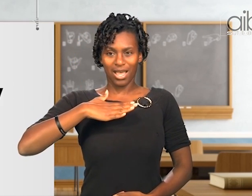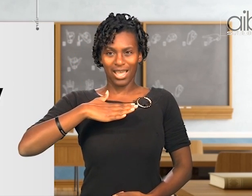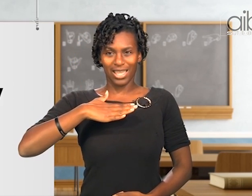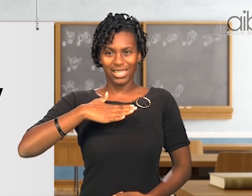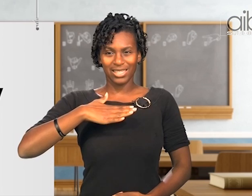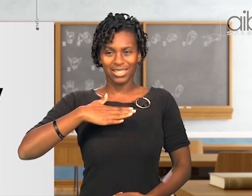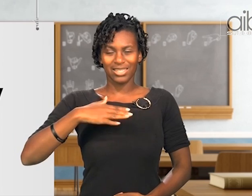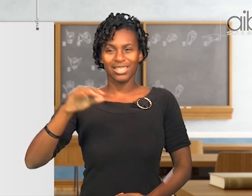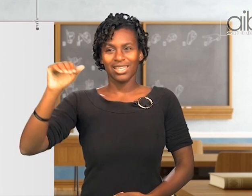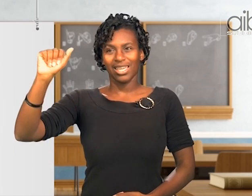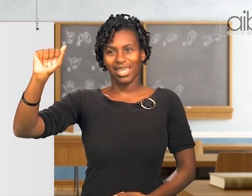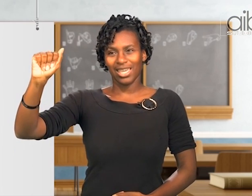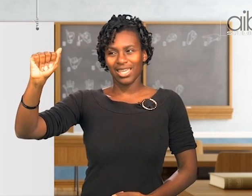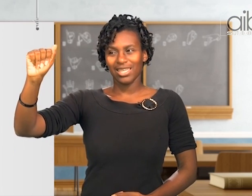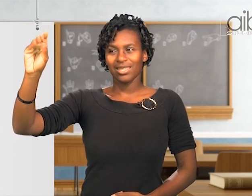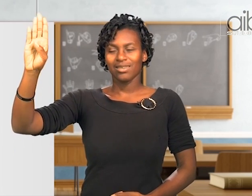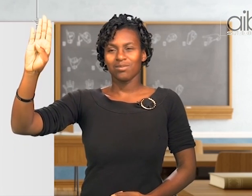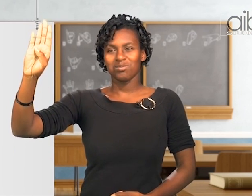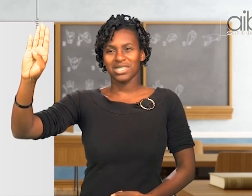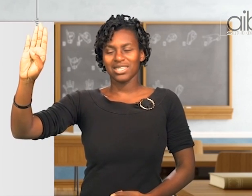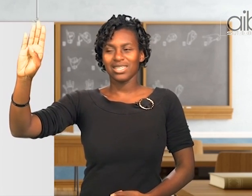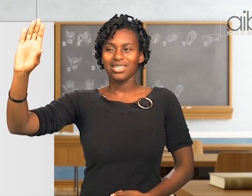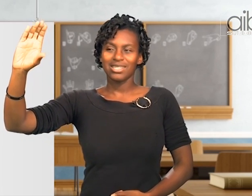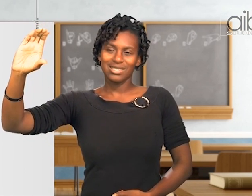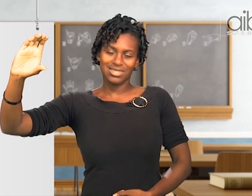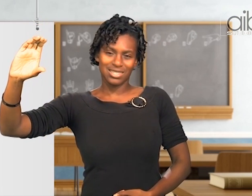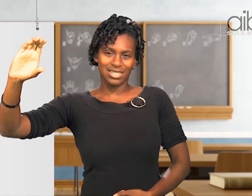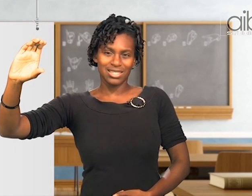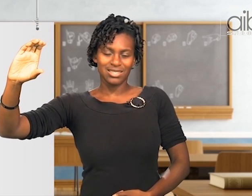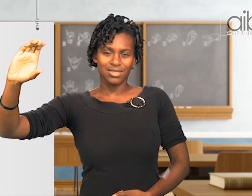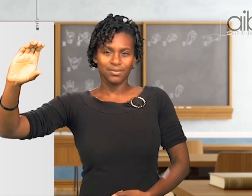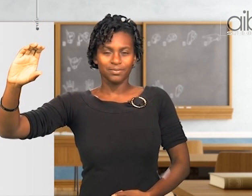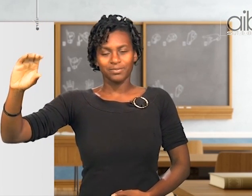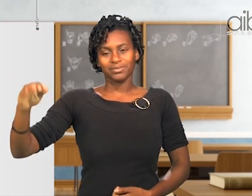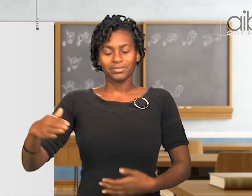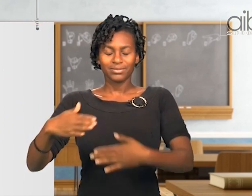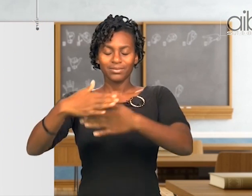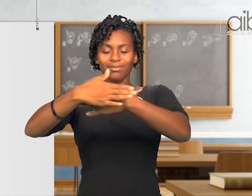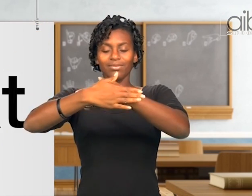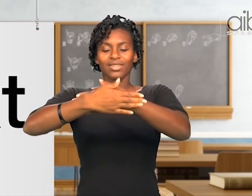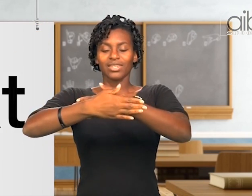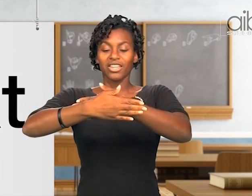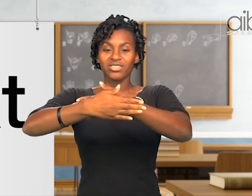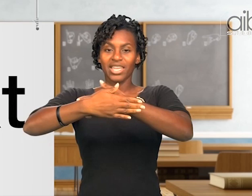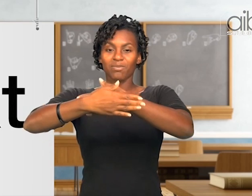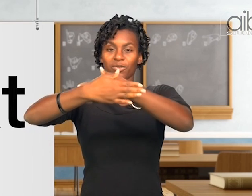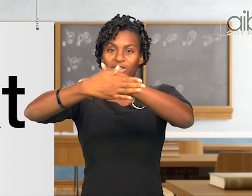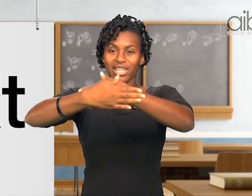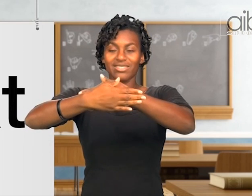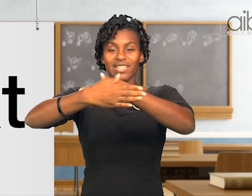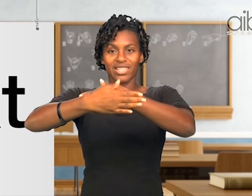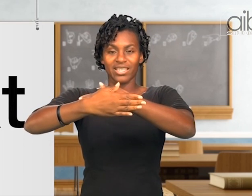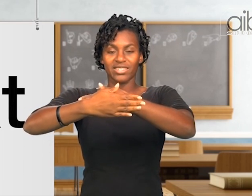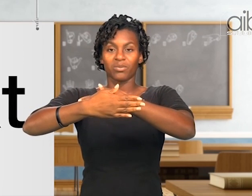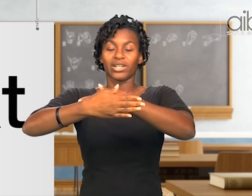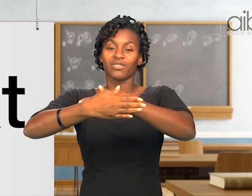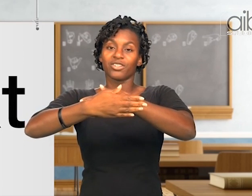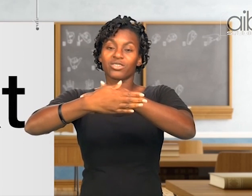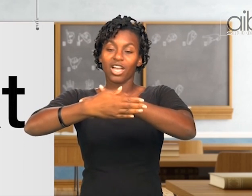my, A, B, C's. Now you take both your hands like this, and whatever your